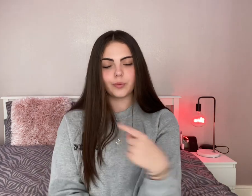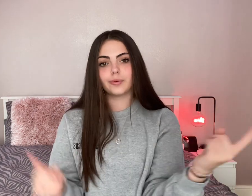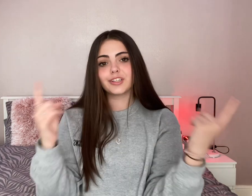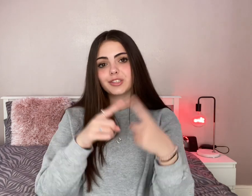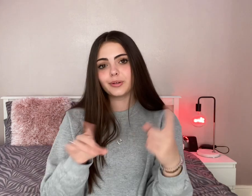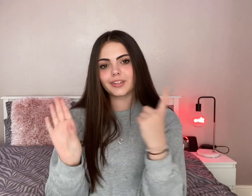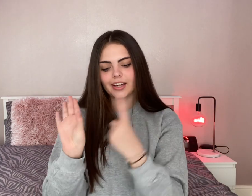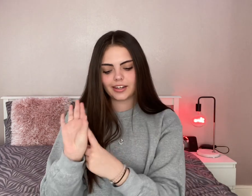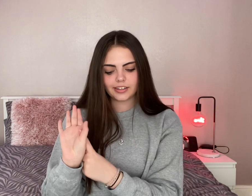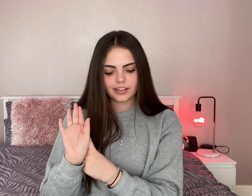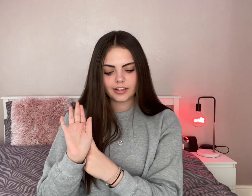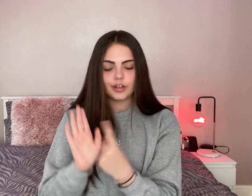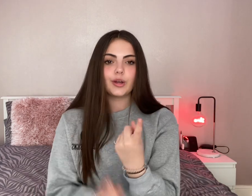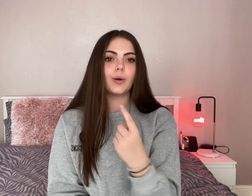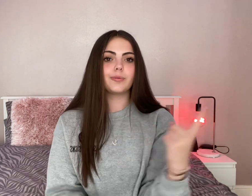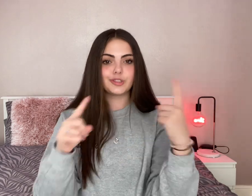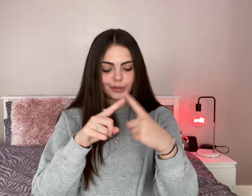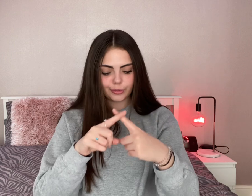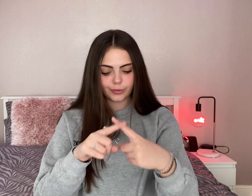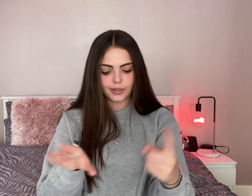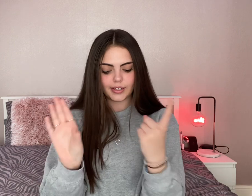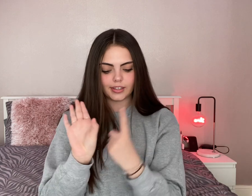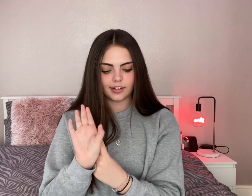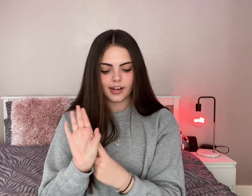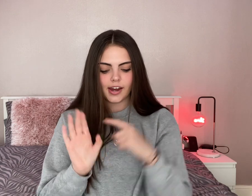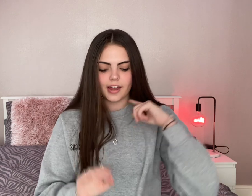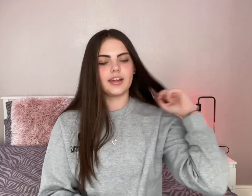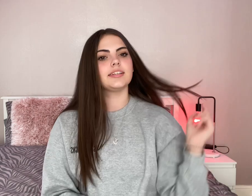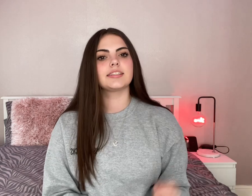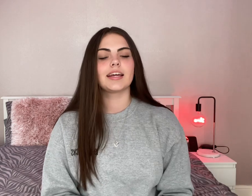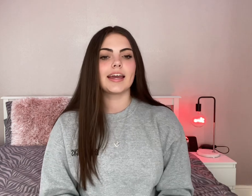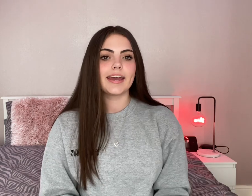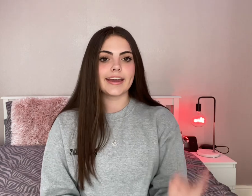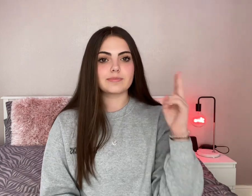were too young. We were too young. And then it's been